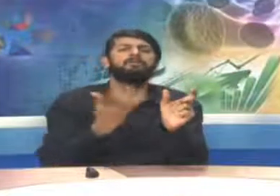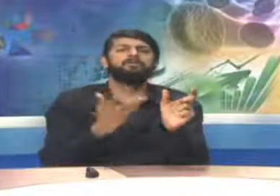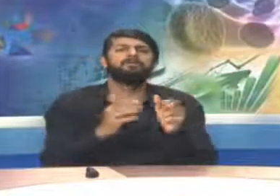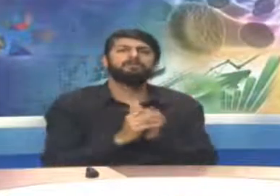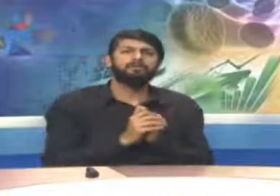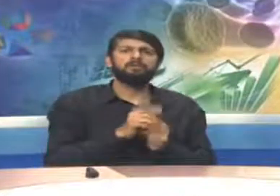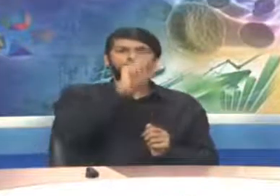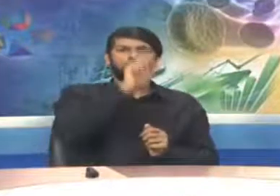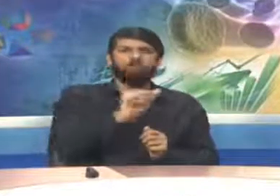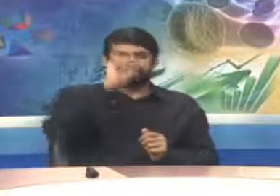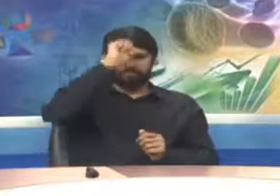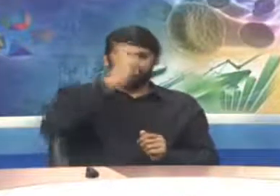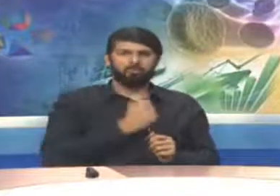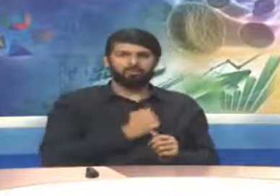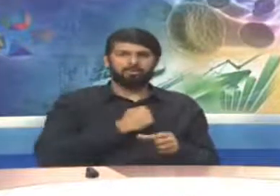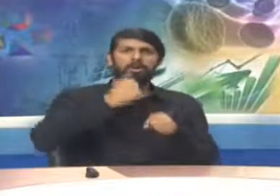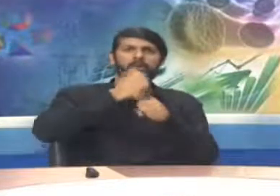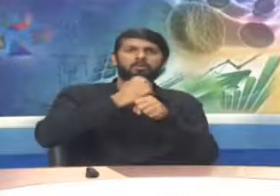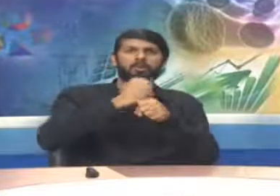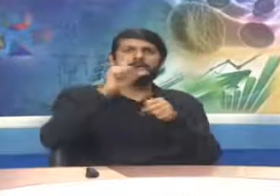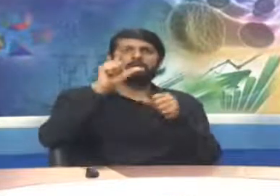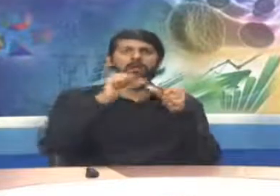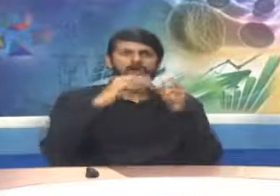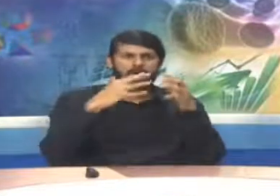industrialization and capitalism.